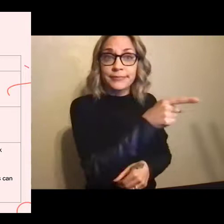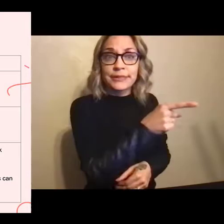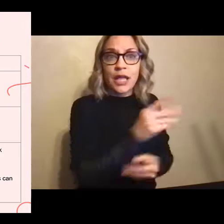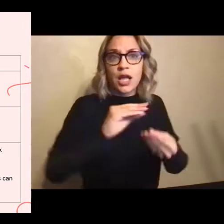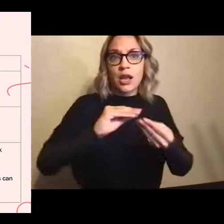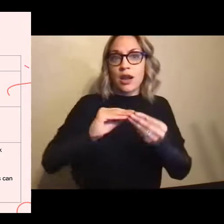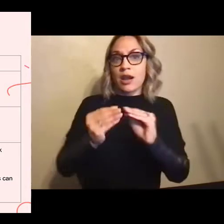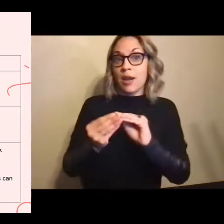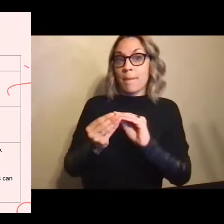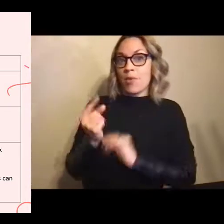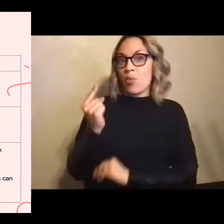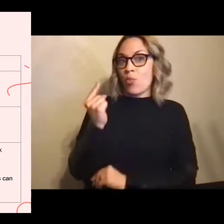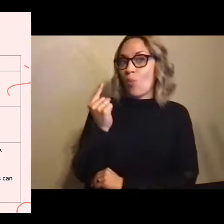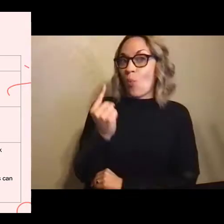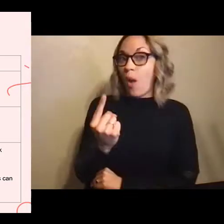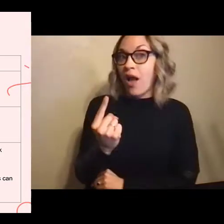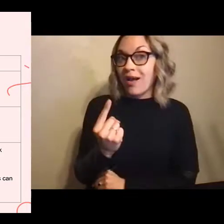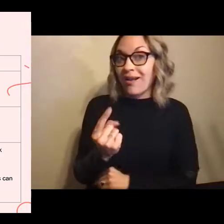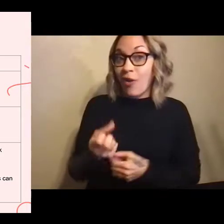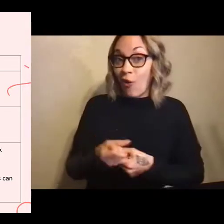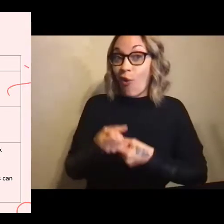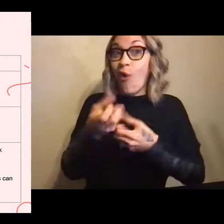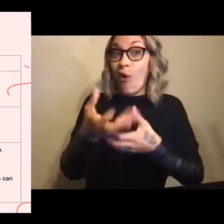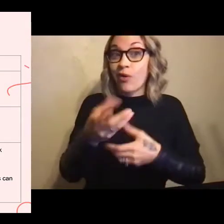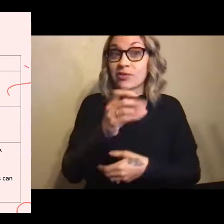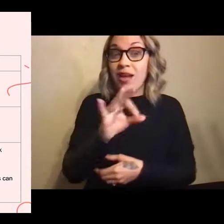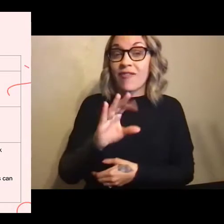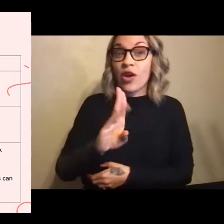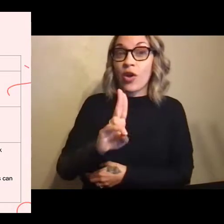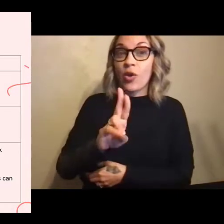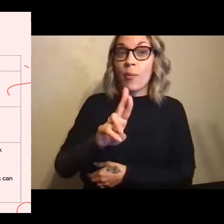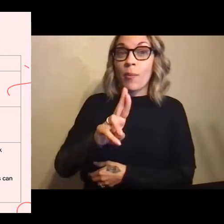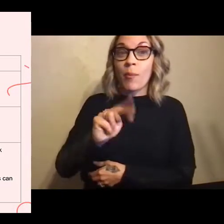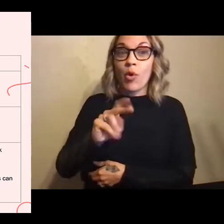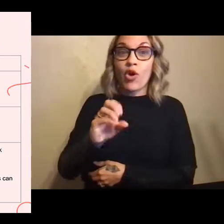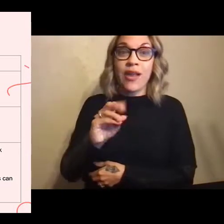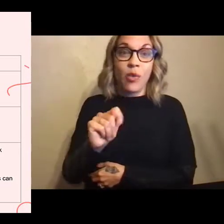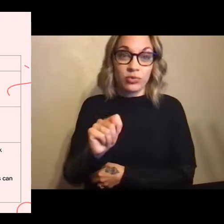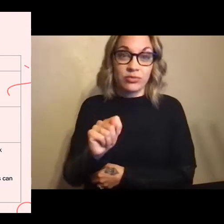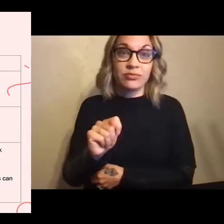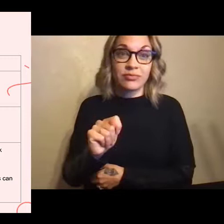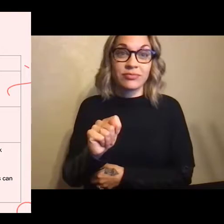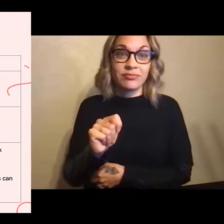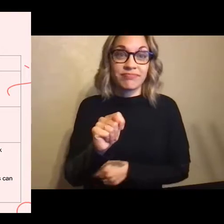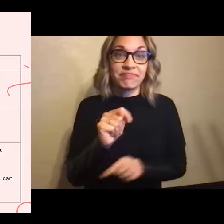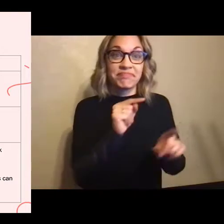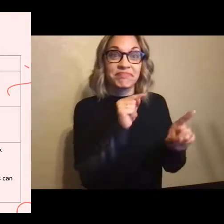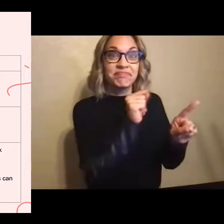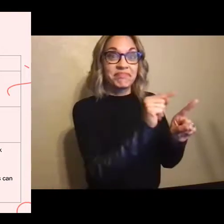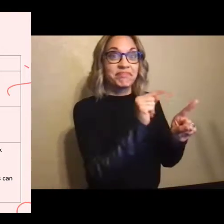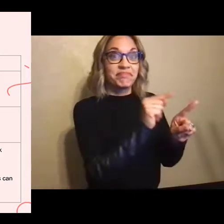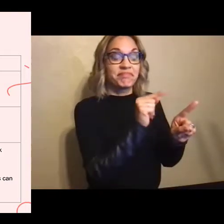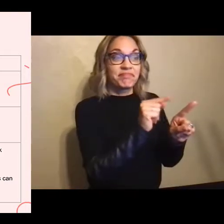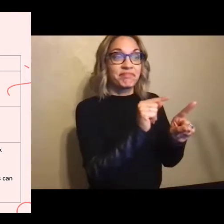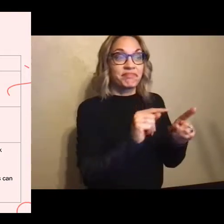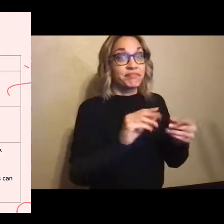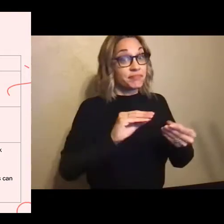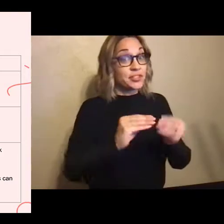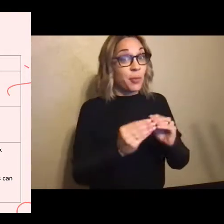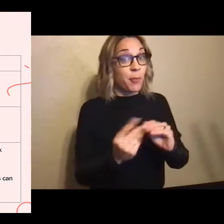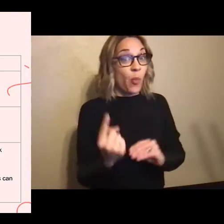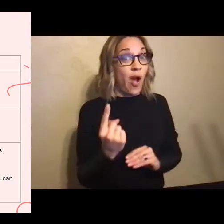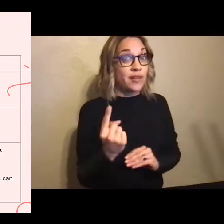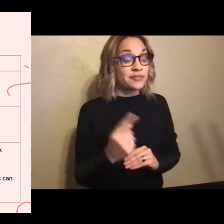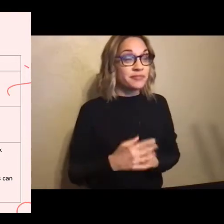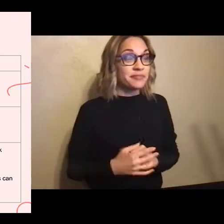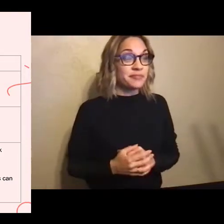how it might manifest. So perhaps constantly switching from one task to another, but rarely finishing anything.